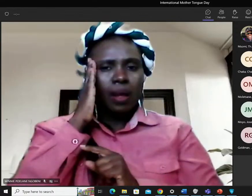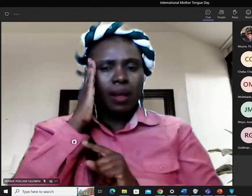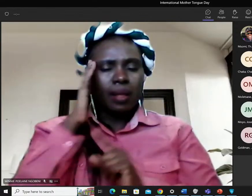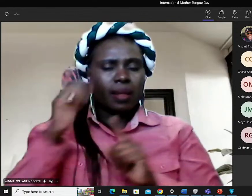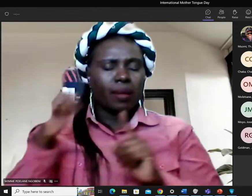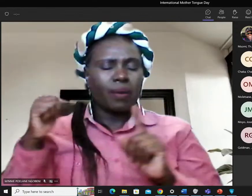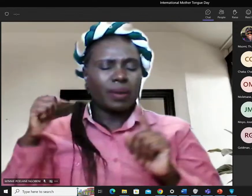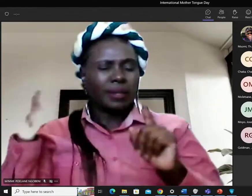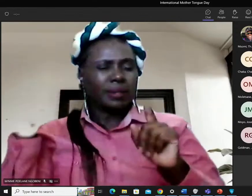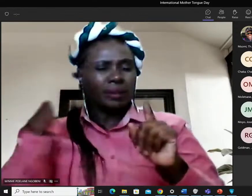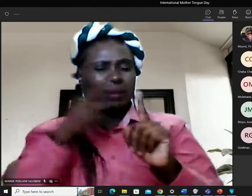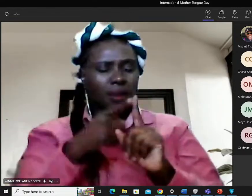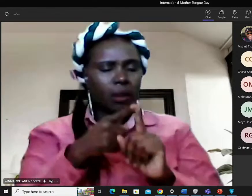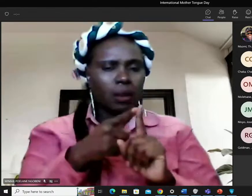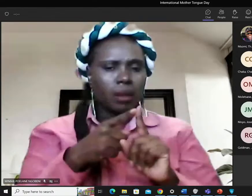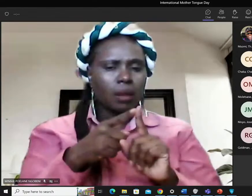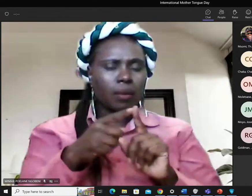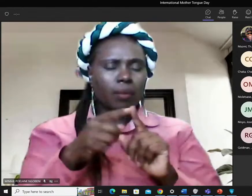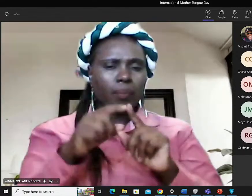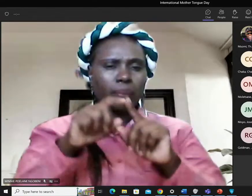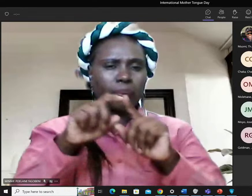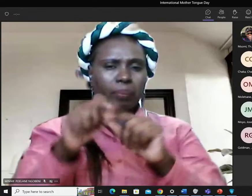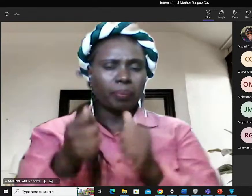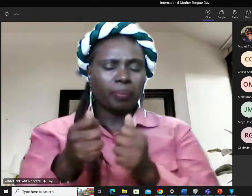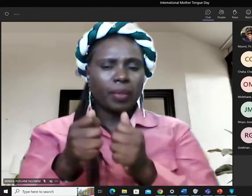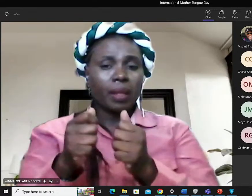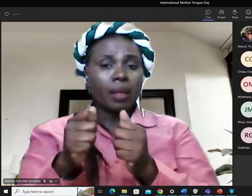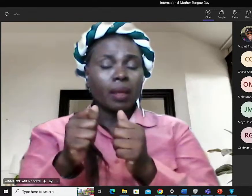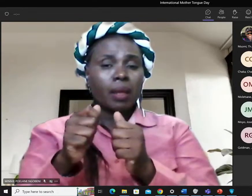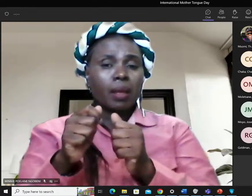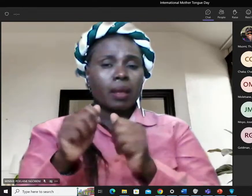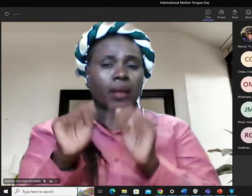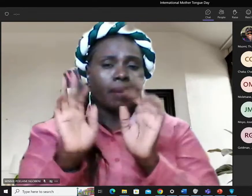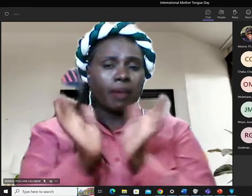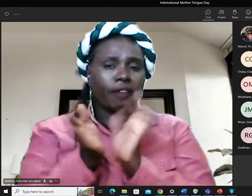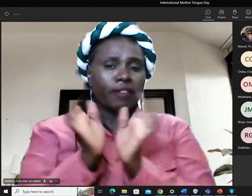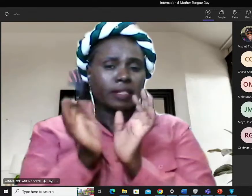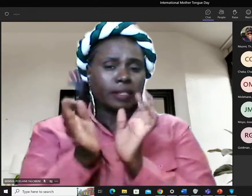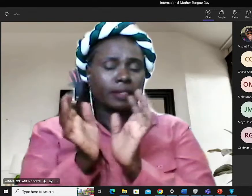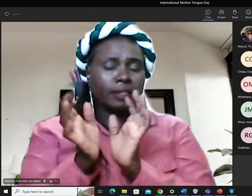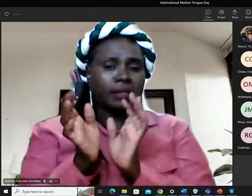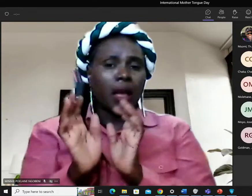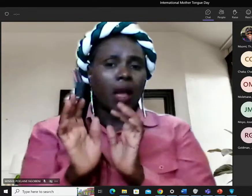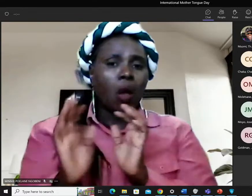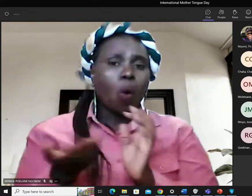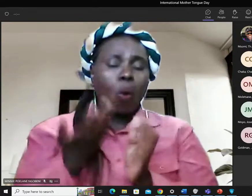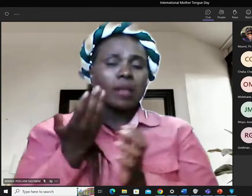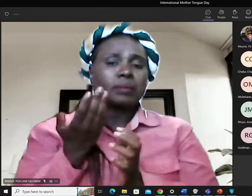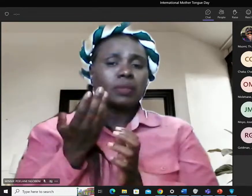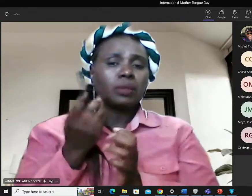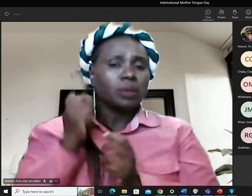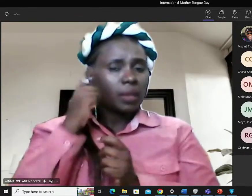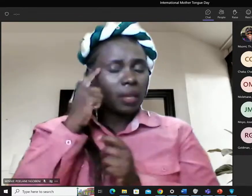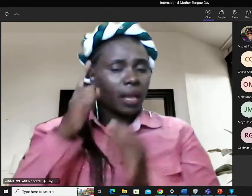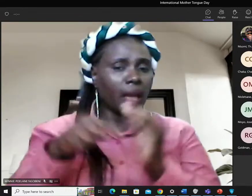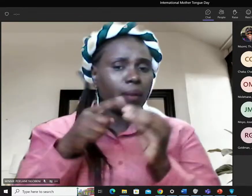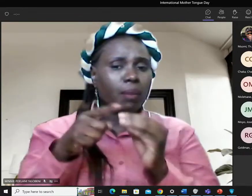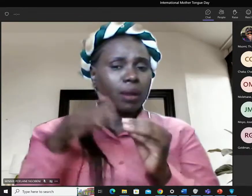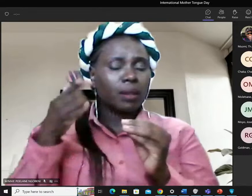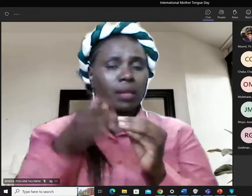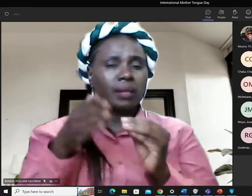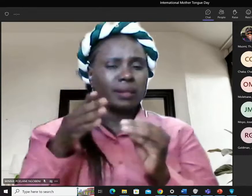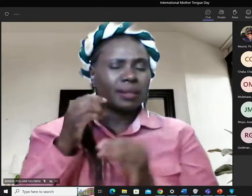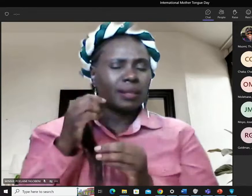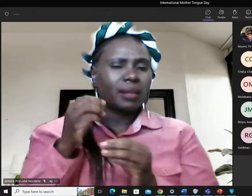Now my lecturer is actually bringing in that, and they want me to think about it in terms of the theory and